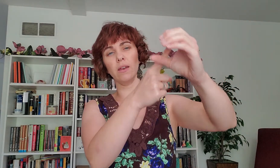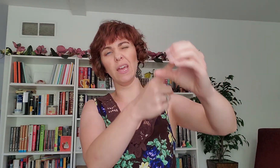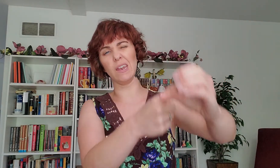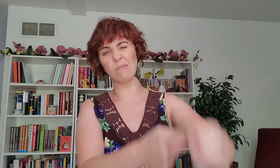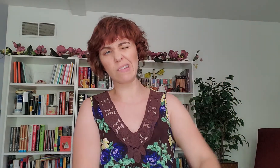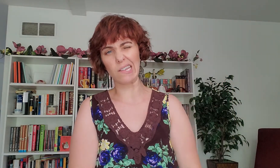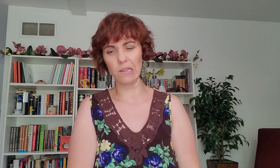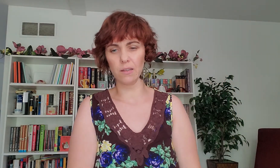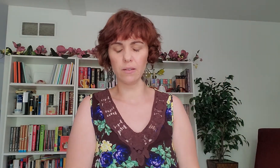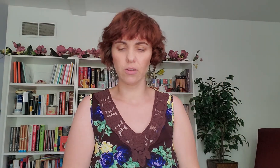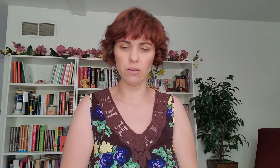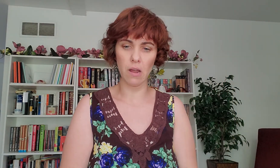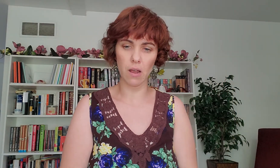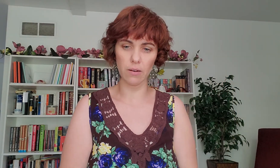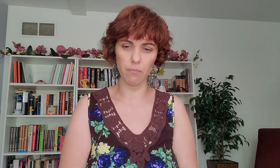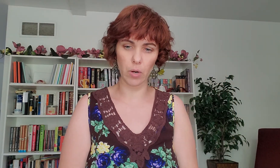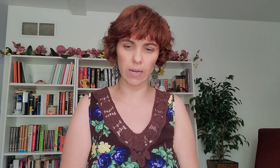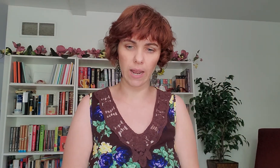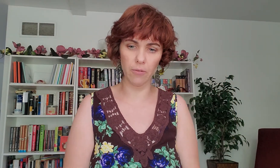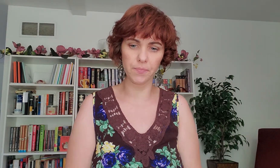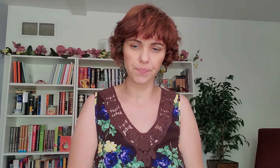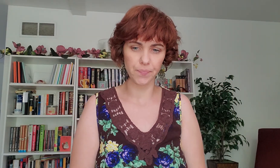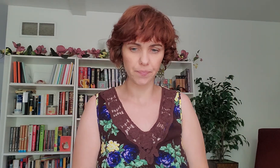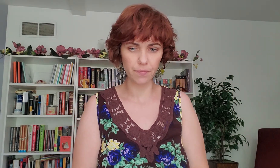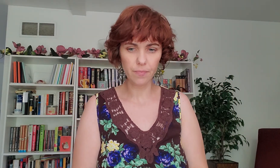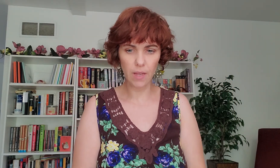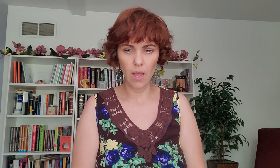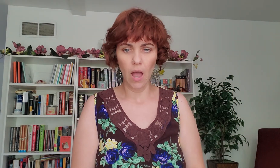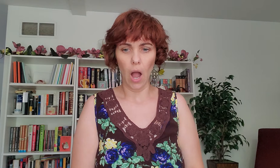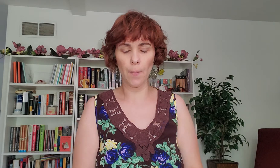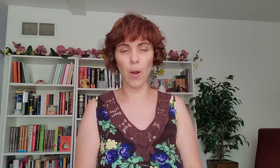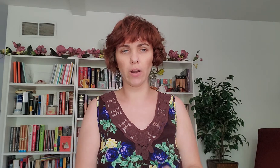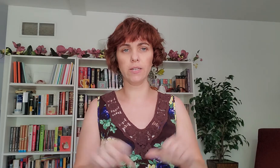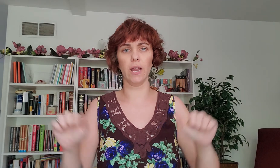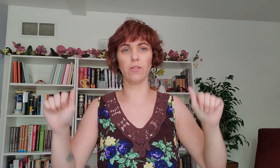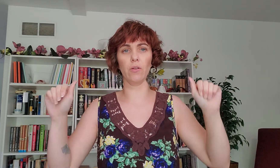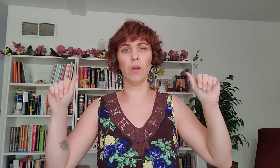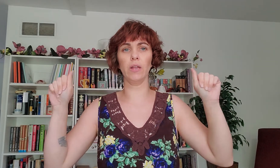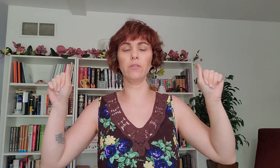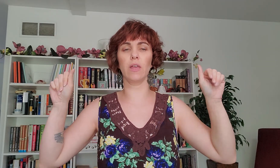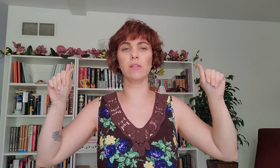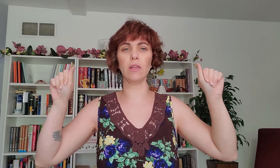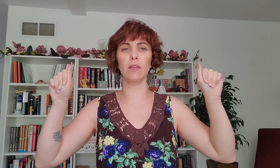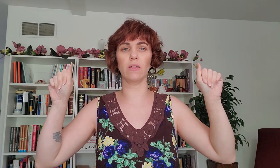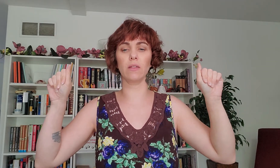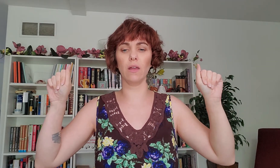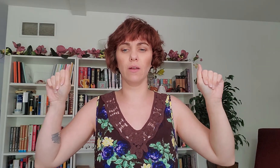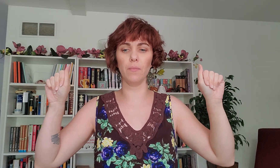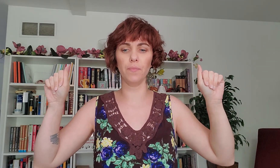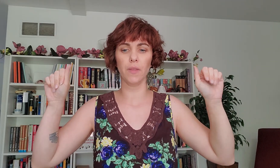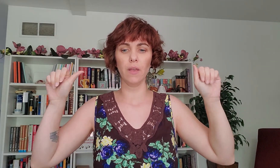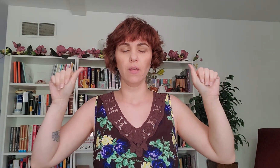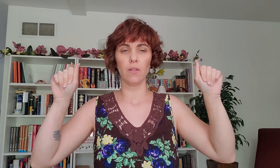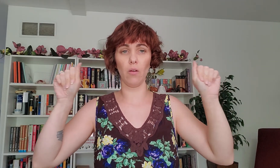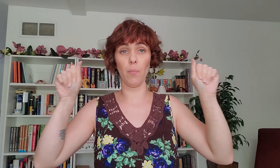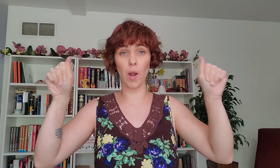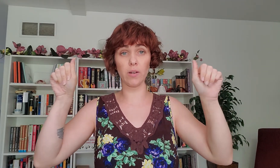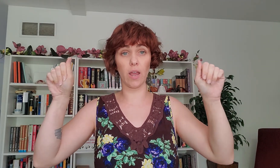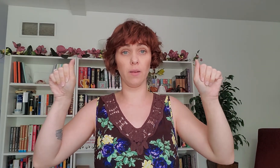and bring it down. Apartheid. So why I do this is, so apartheid